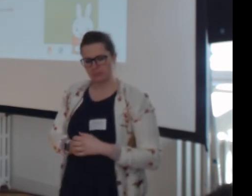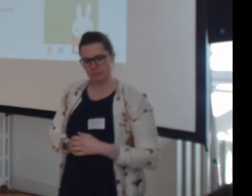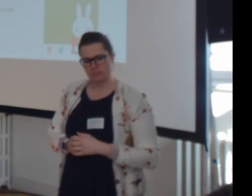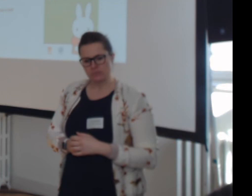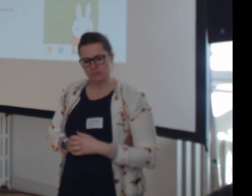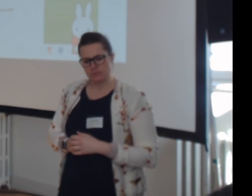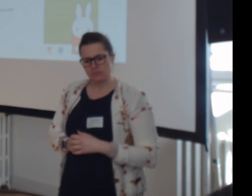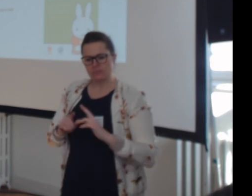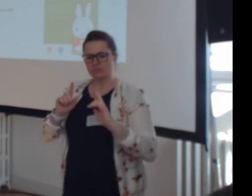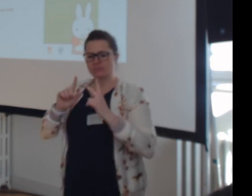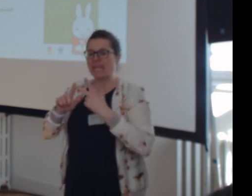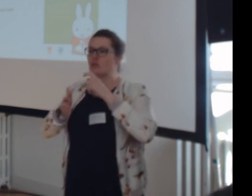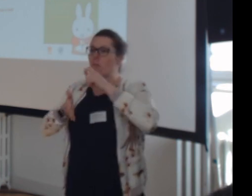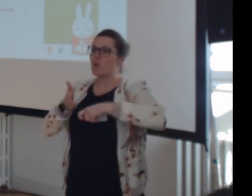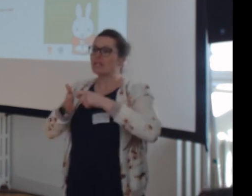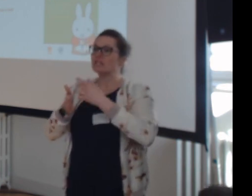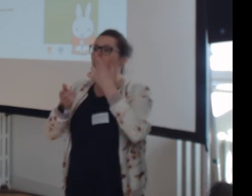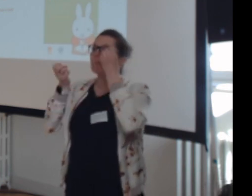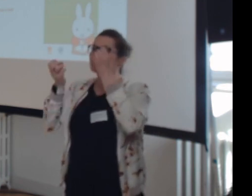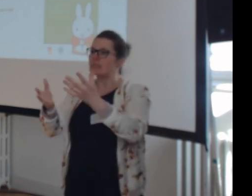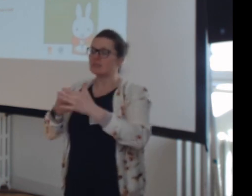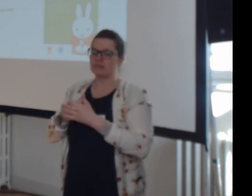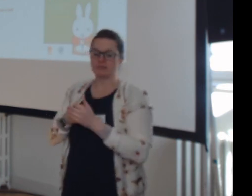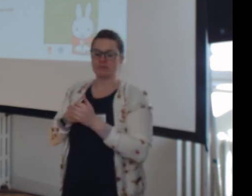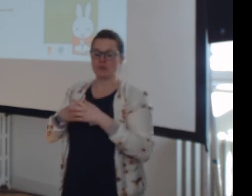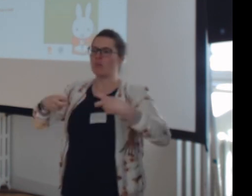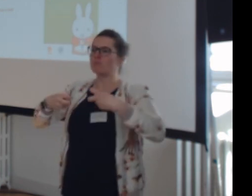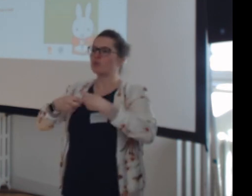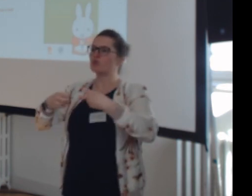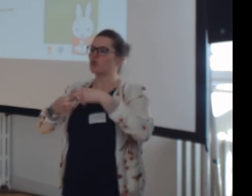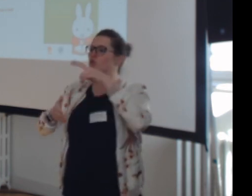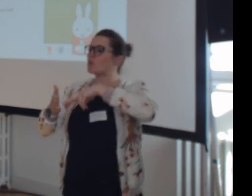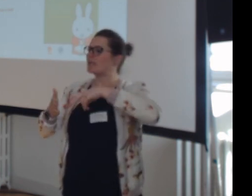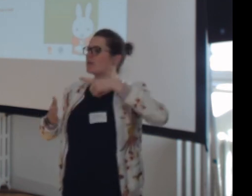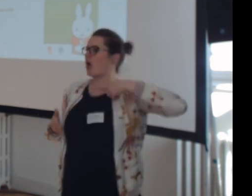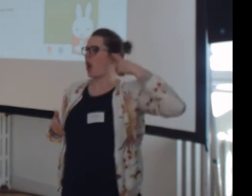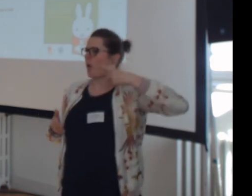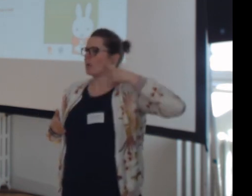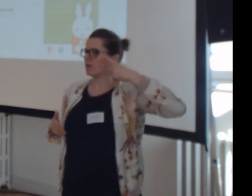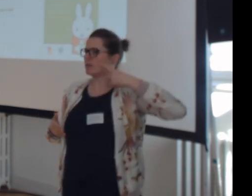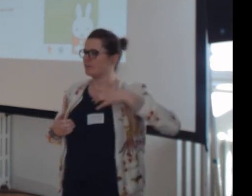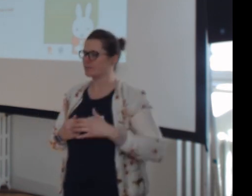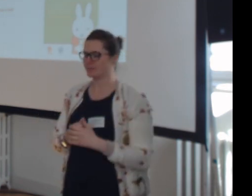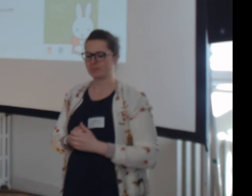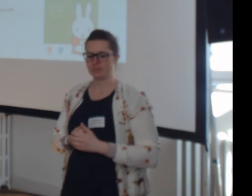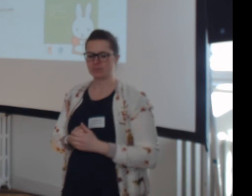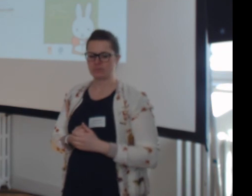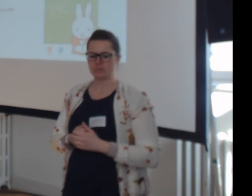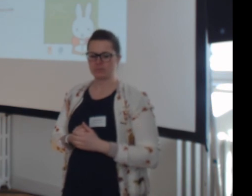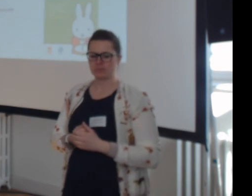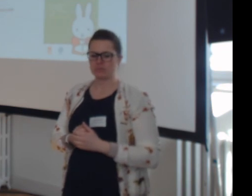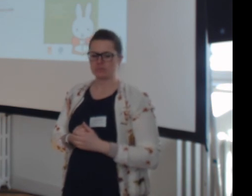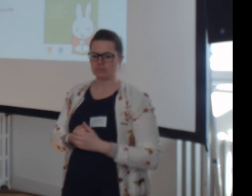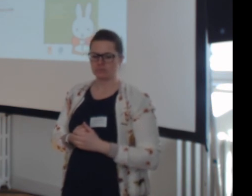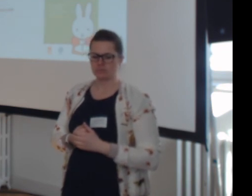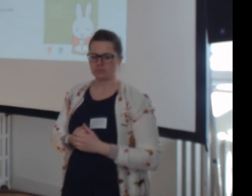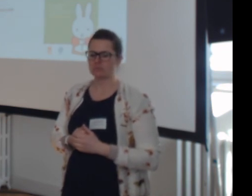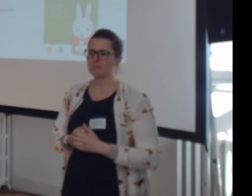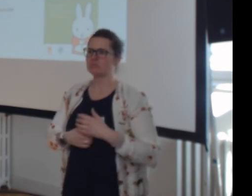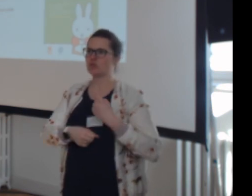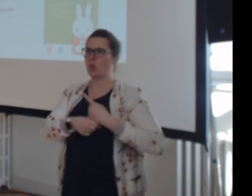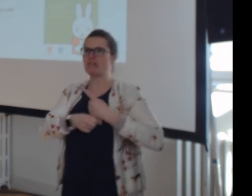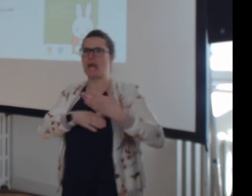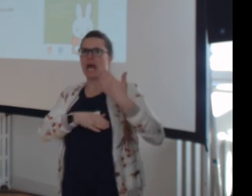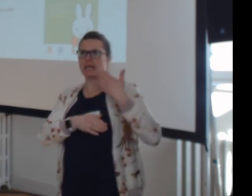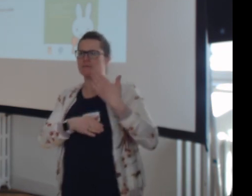A third project I want to present is the Brussels Reads Aloud. Brussels Reads Aloud was an attempt so many years